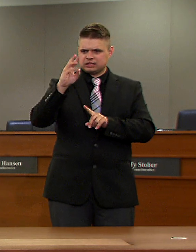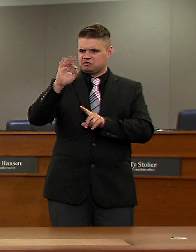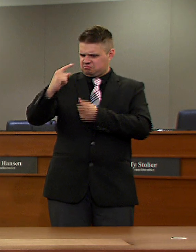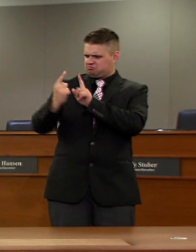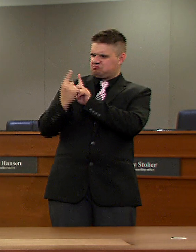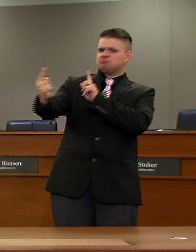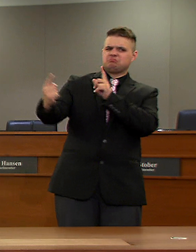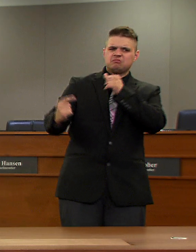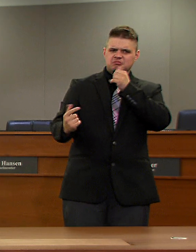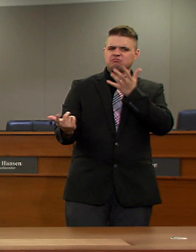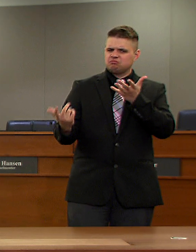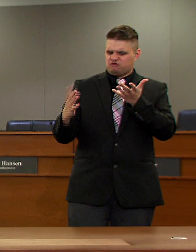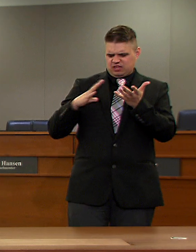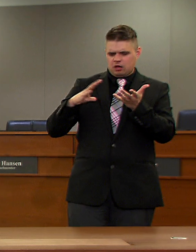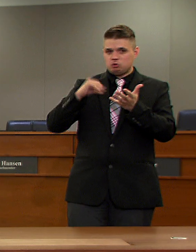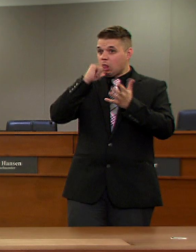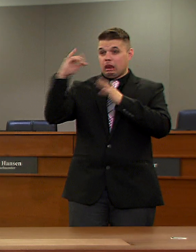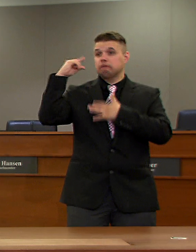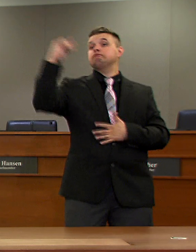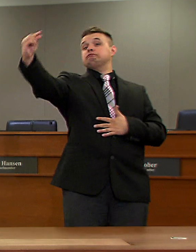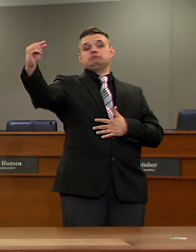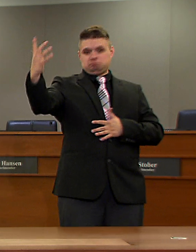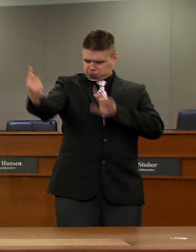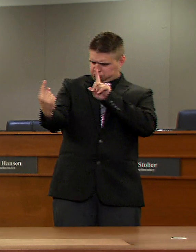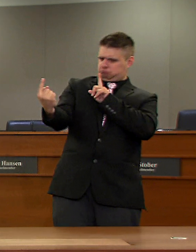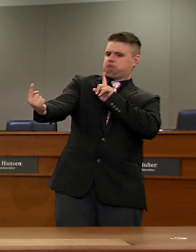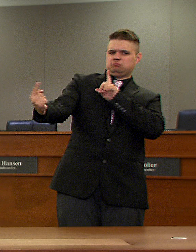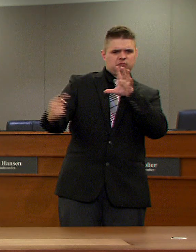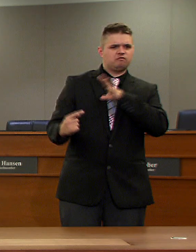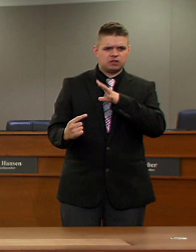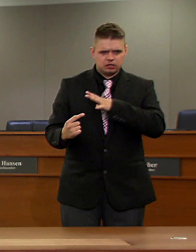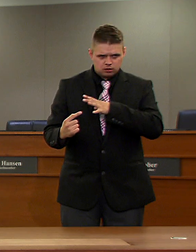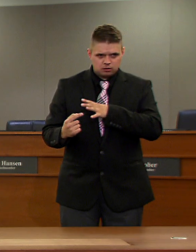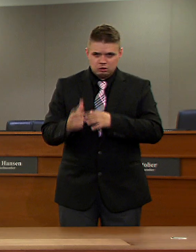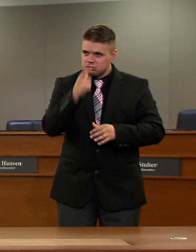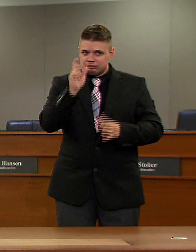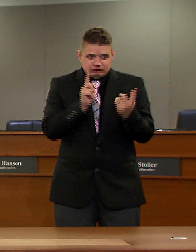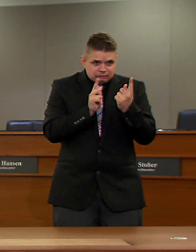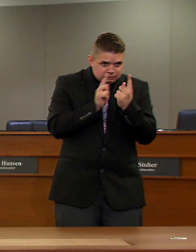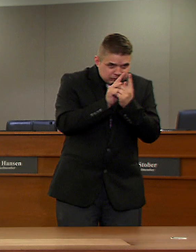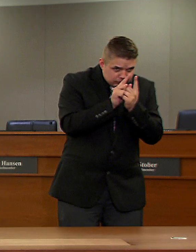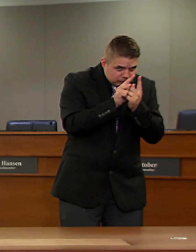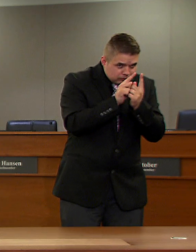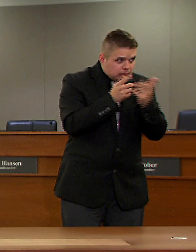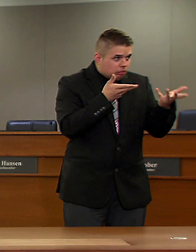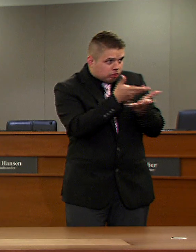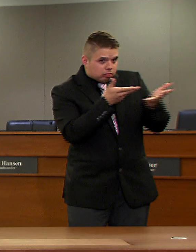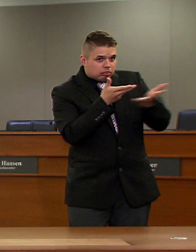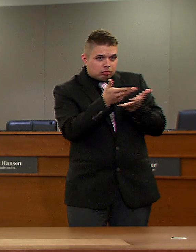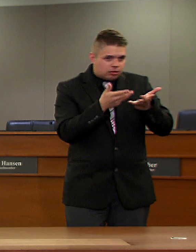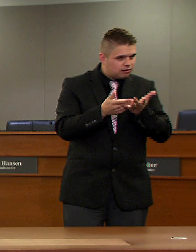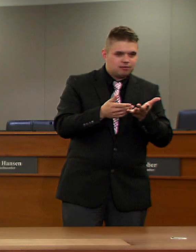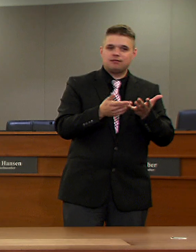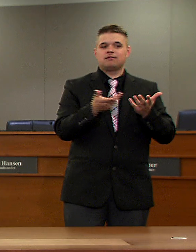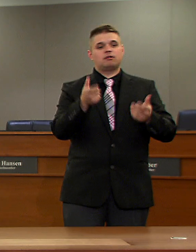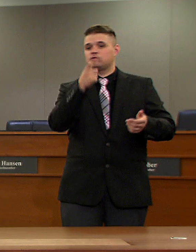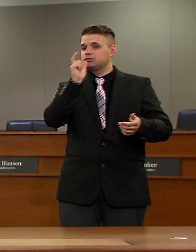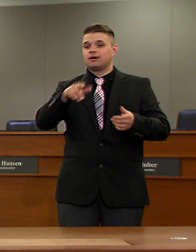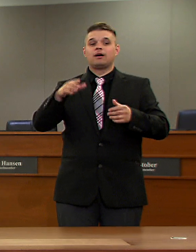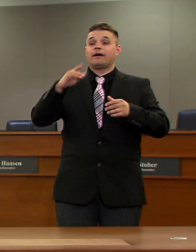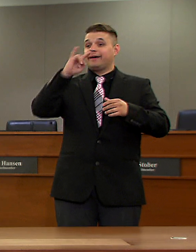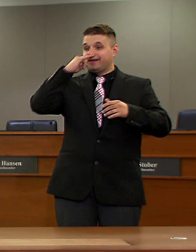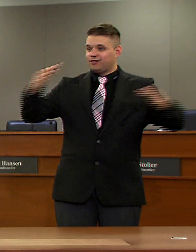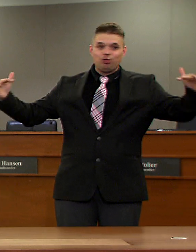any in-person play dates with your children. I know it's very difficult for everyone, and we miss